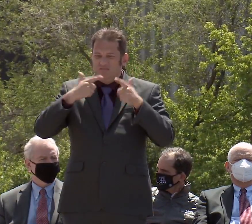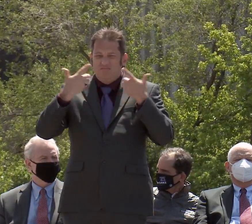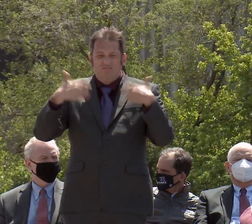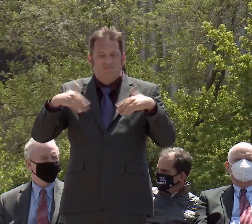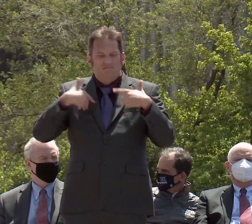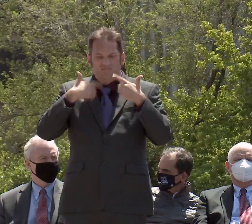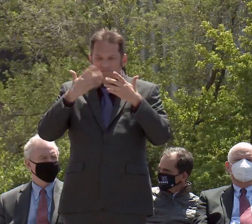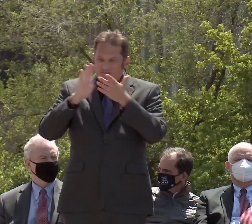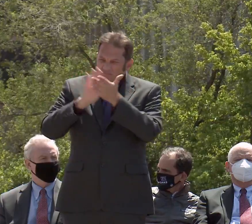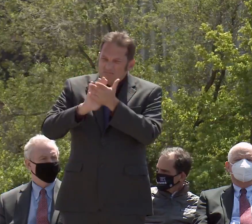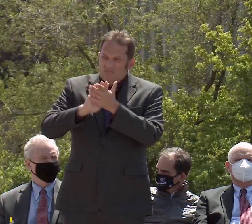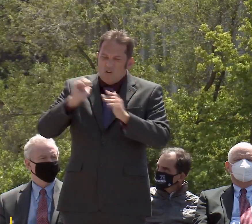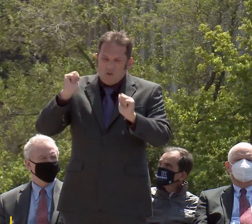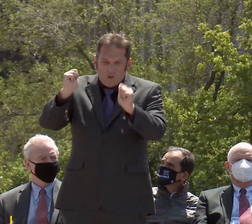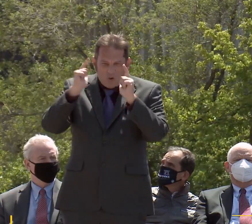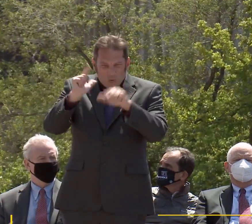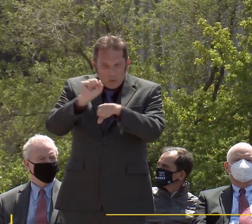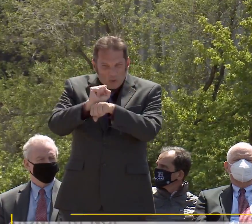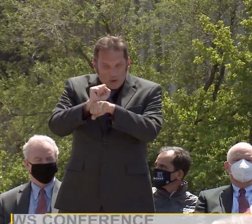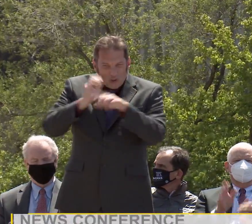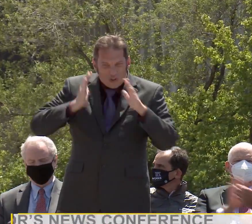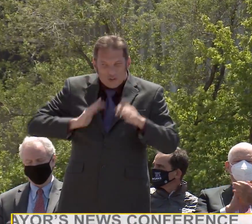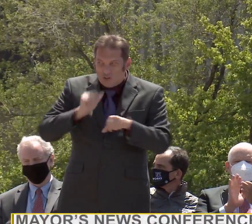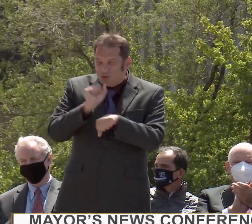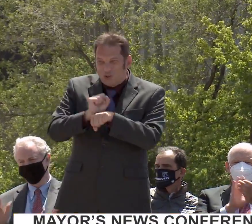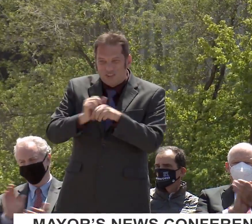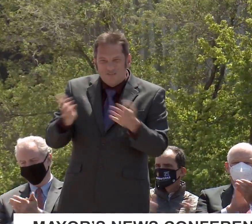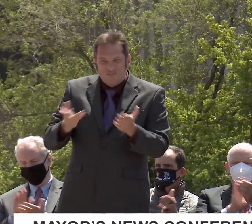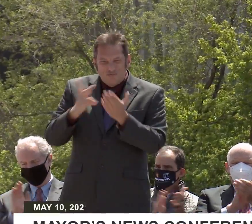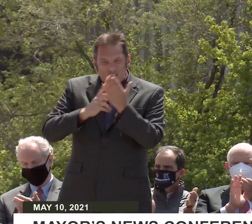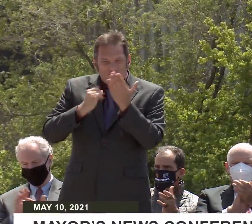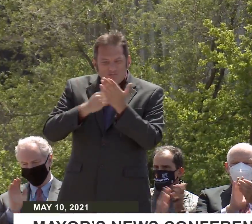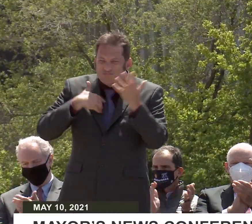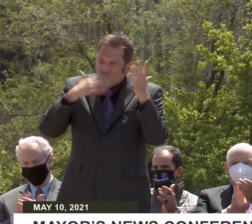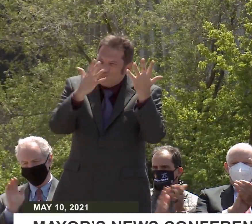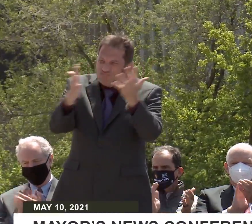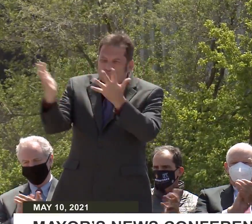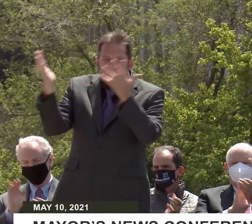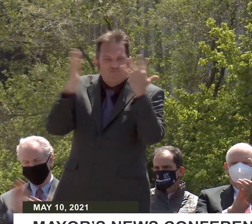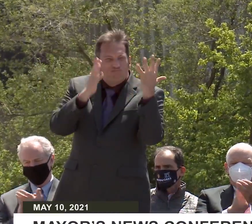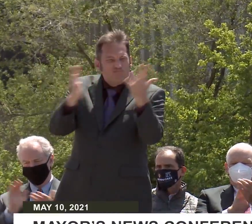who worked on this massive project. Let's give them a round of applause.